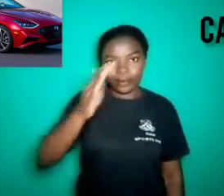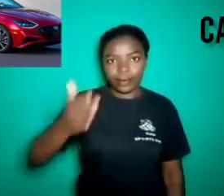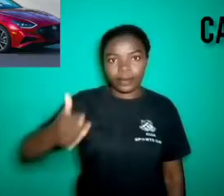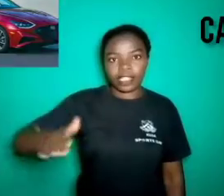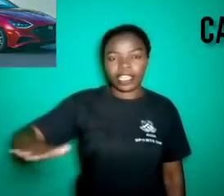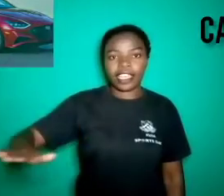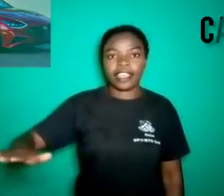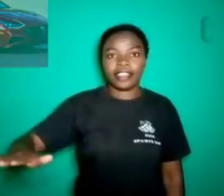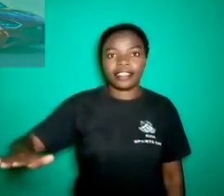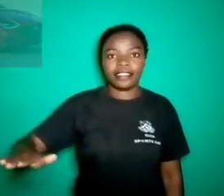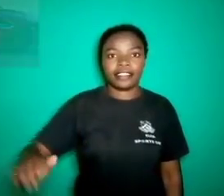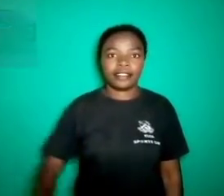car.